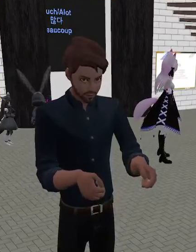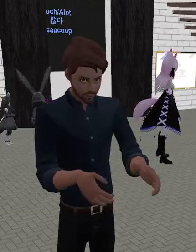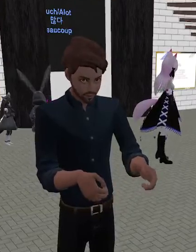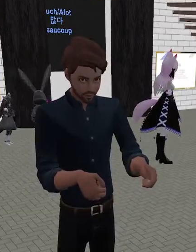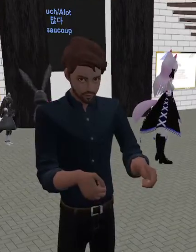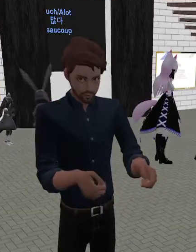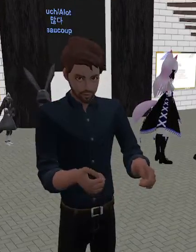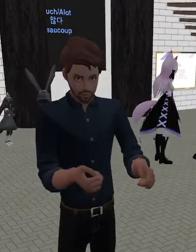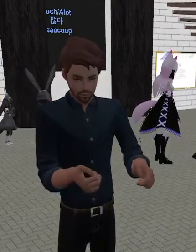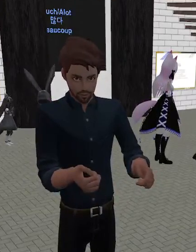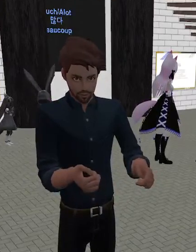But I mean, like,